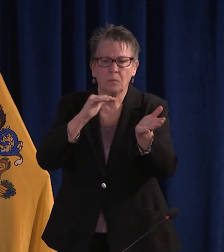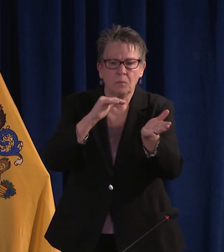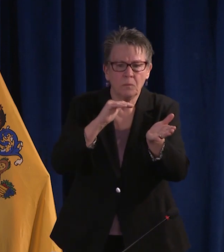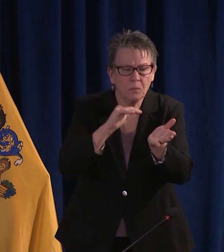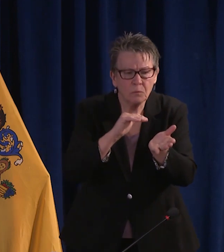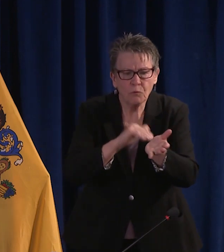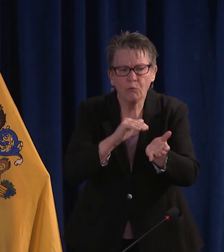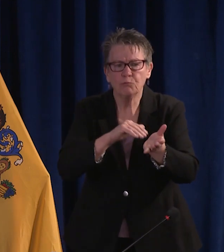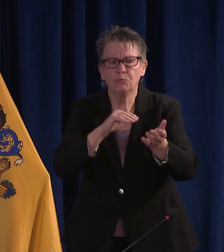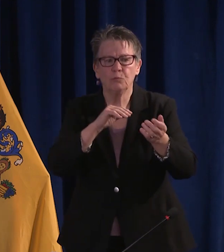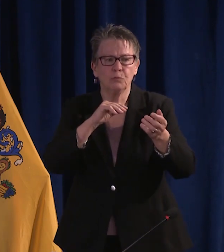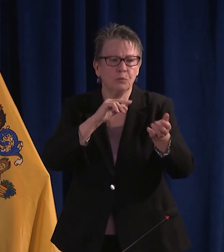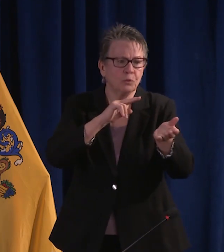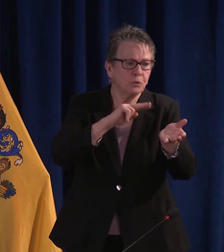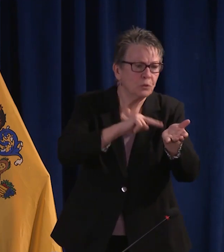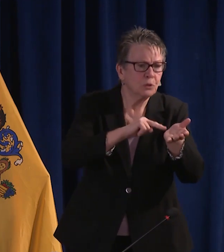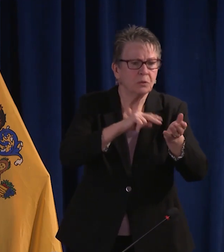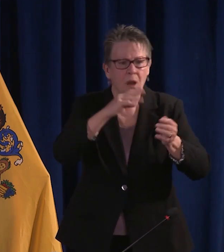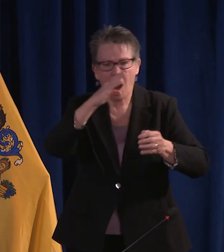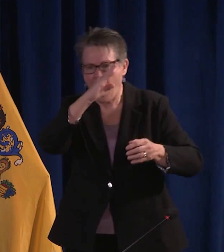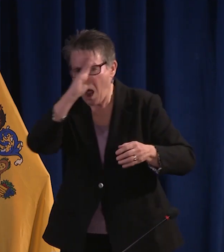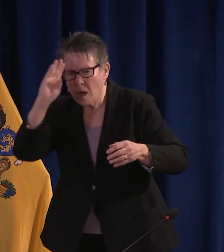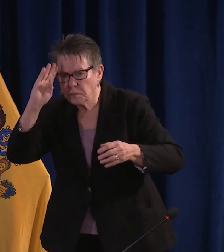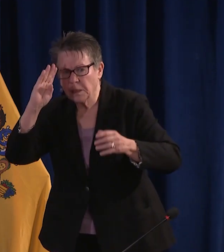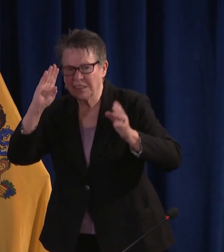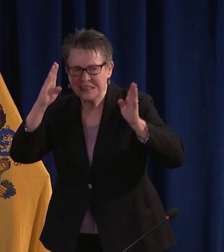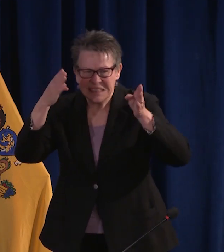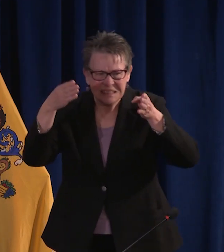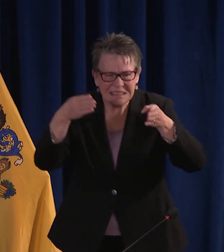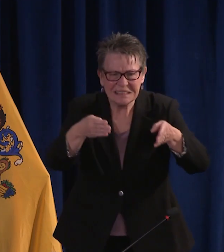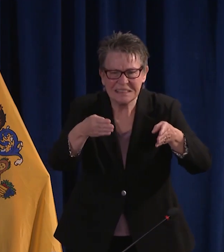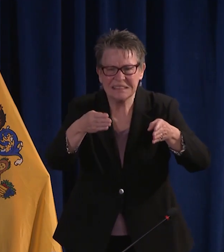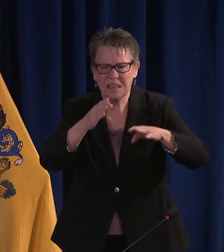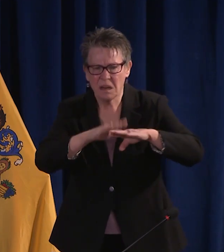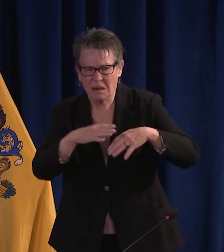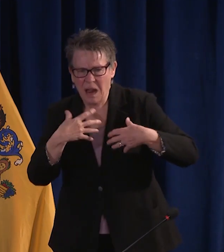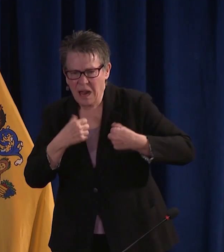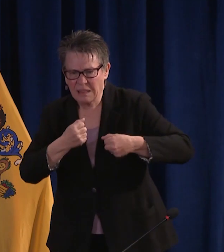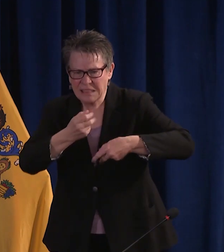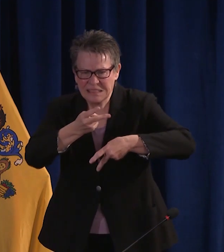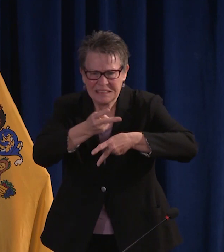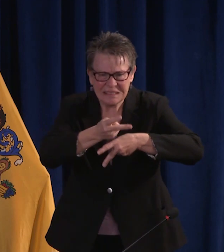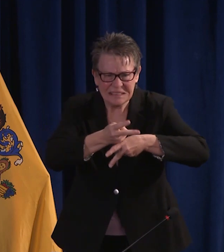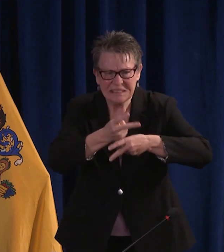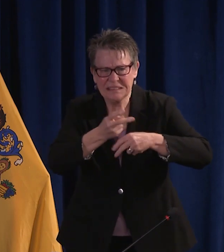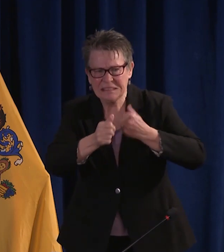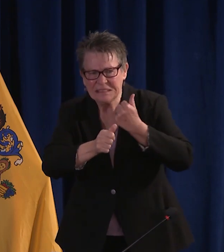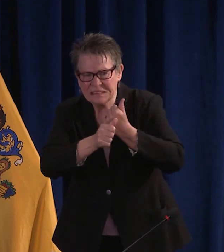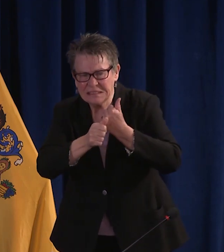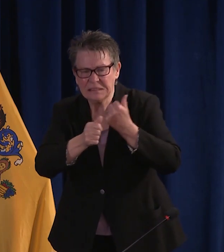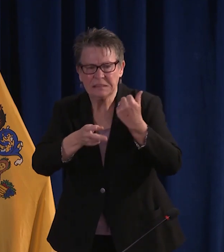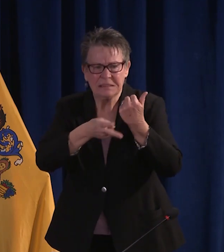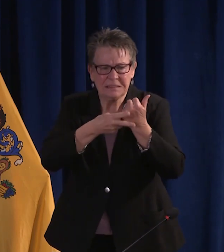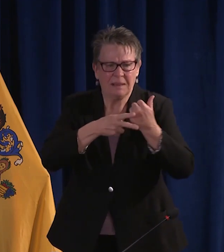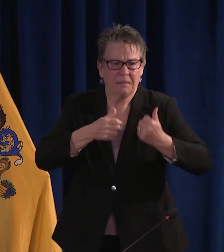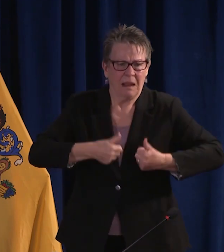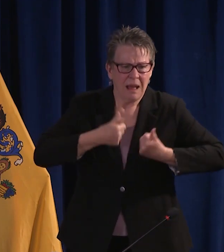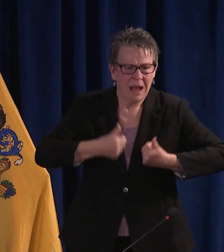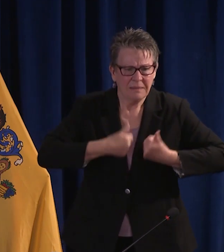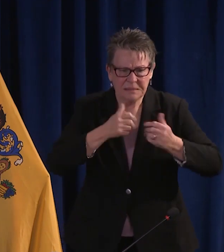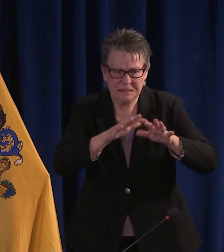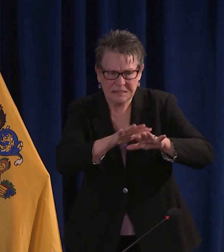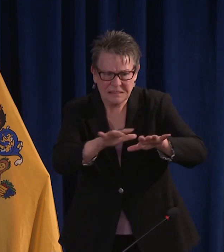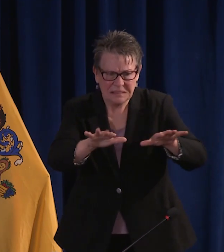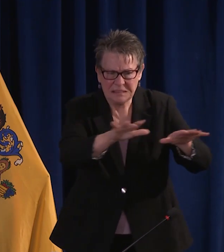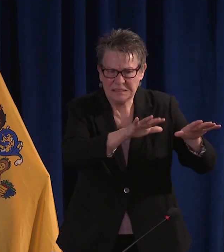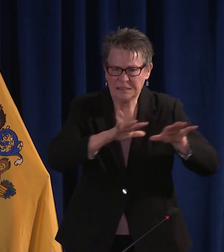process. I want to thank everyone who has taken to heart the need to stay in after 8 p.m. We need all